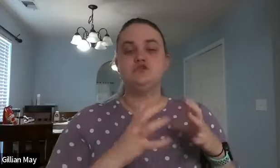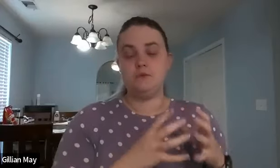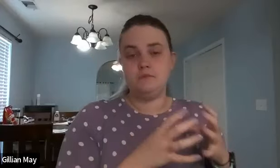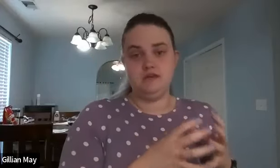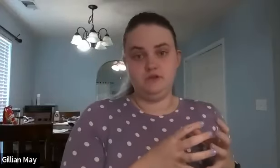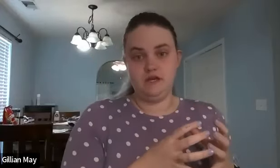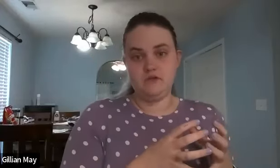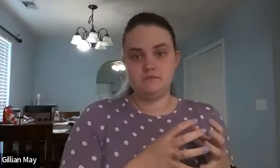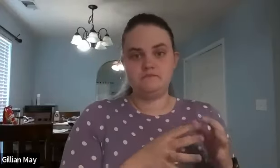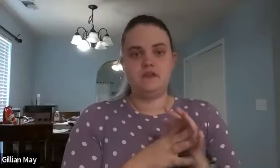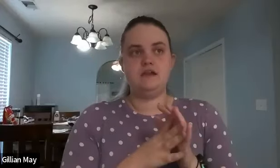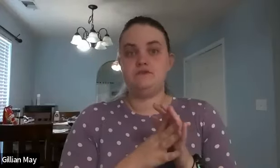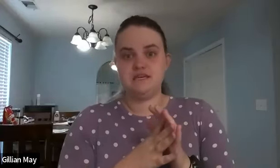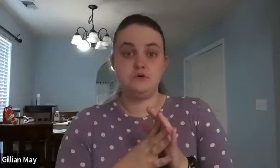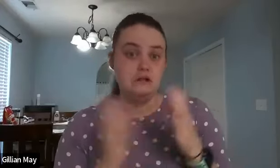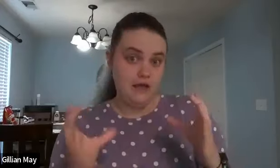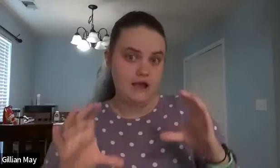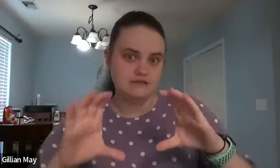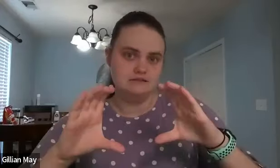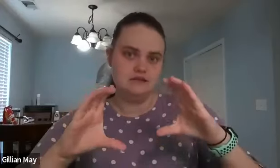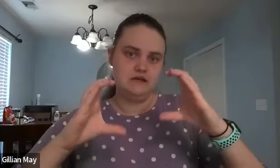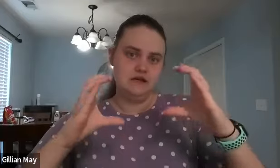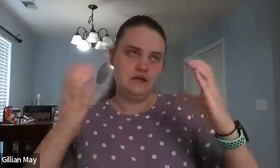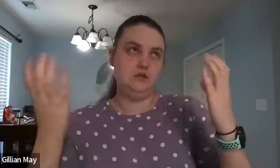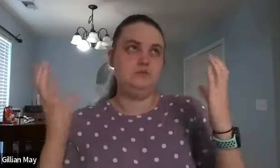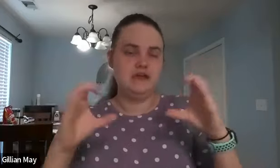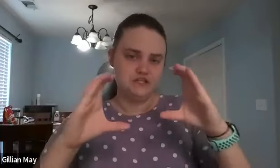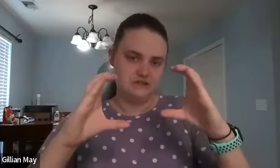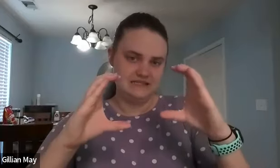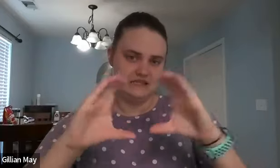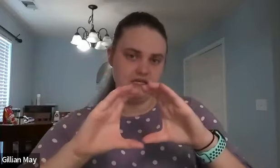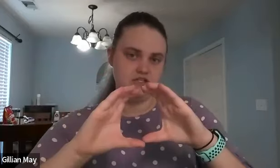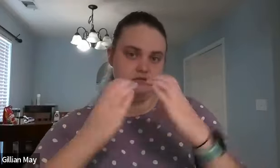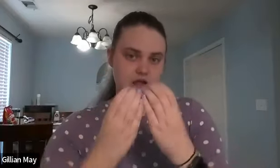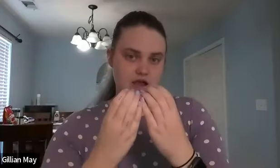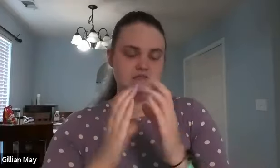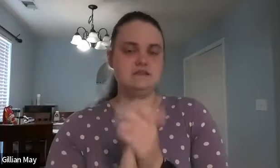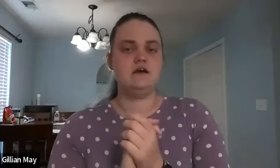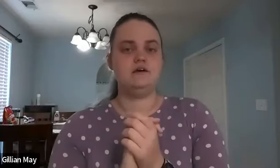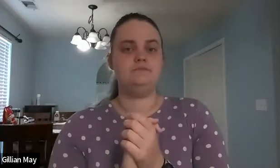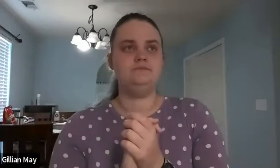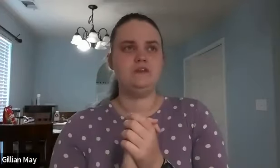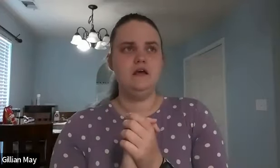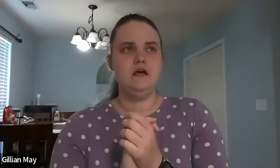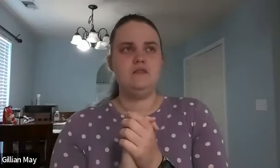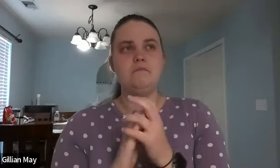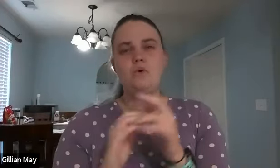group of people together, like for example, class, you can do a C and do class. The